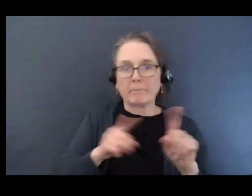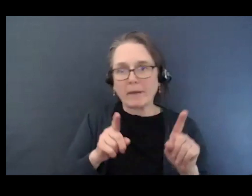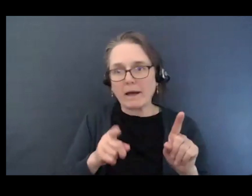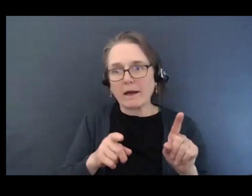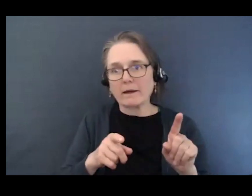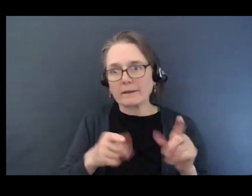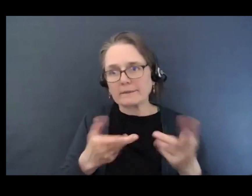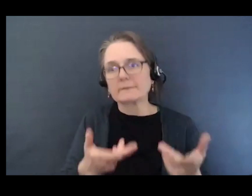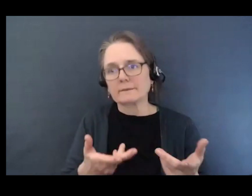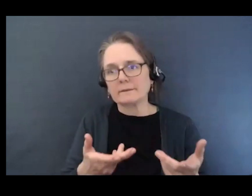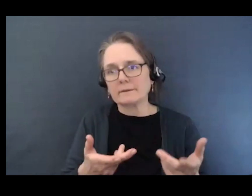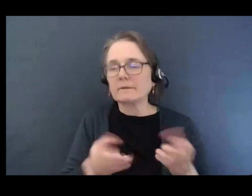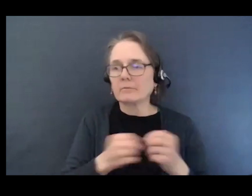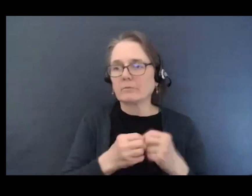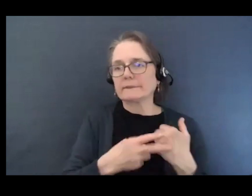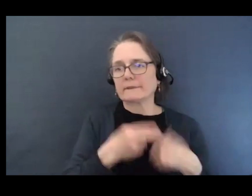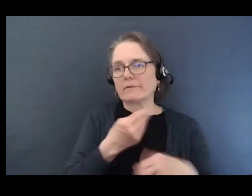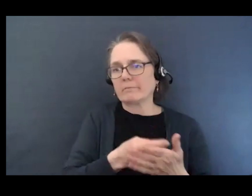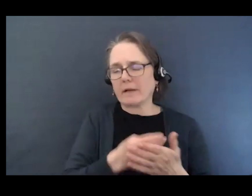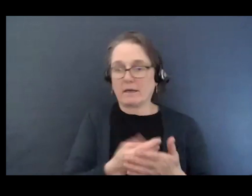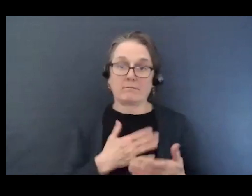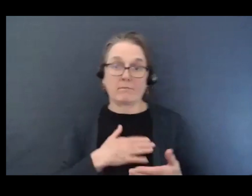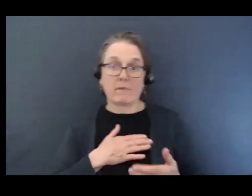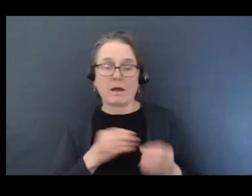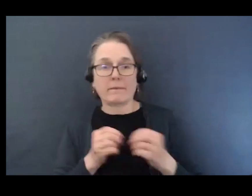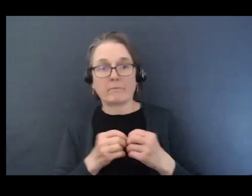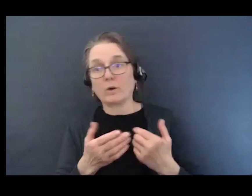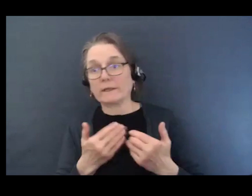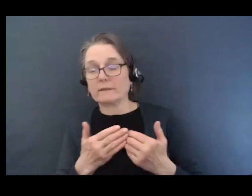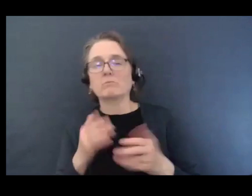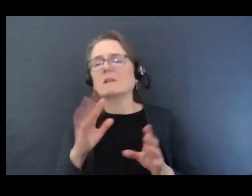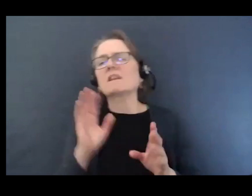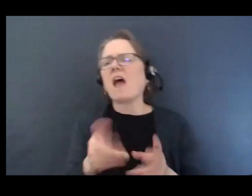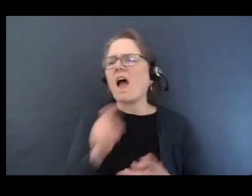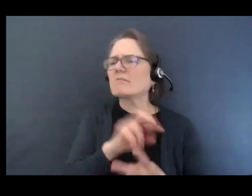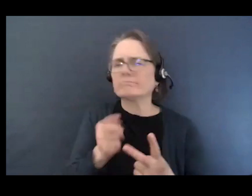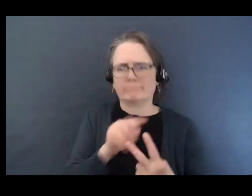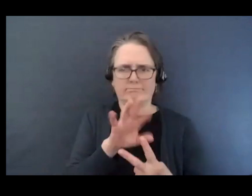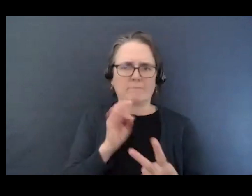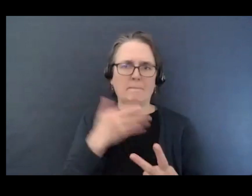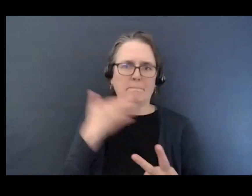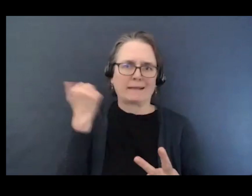instead. So I think I understand now. Thank you for your.